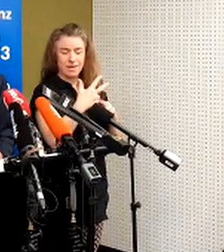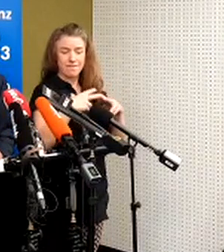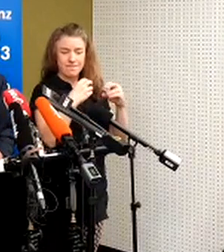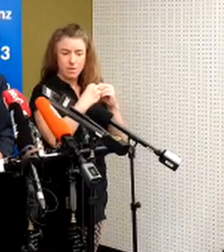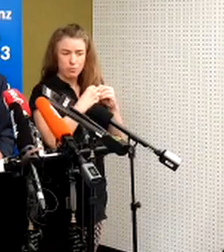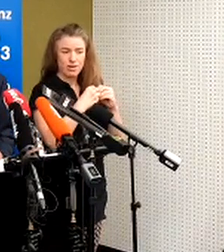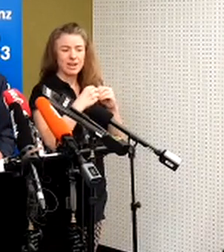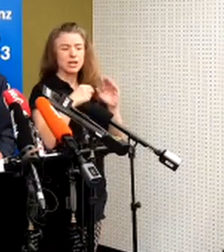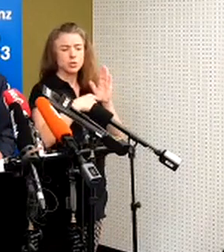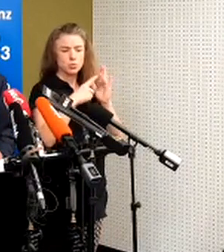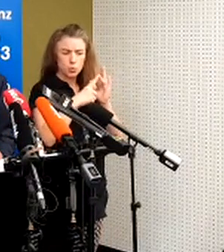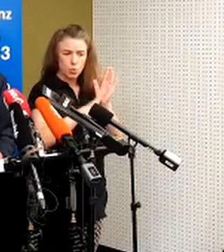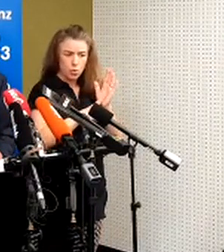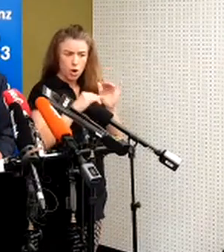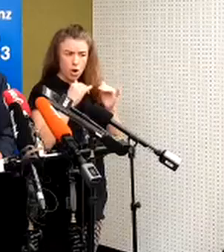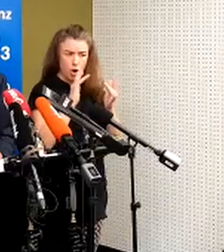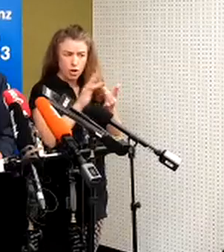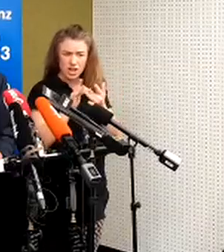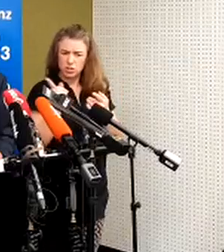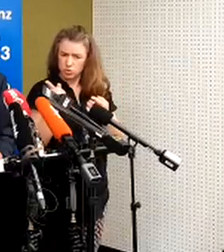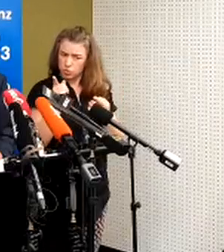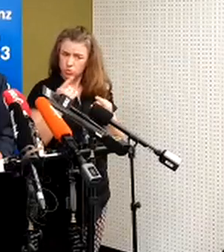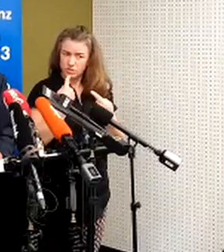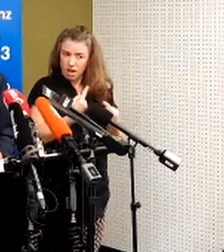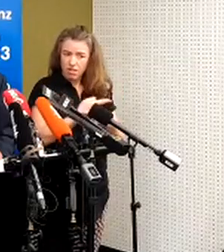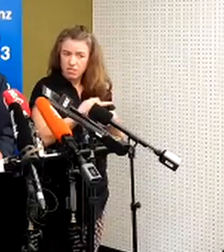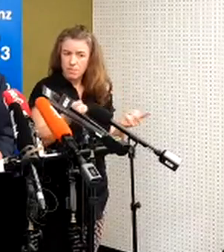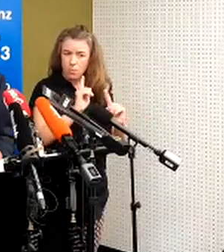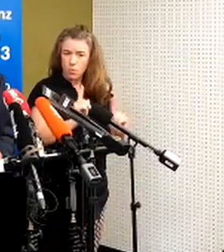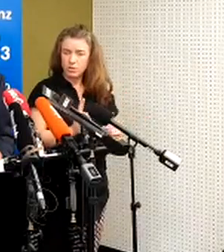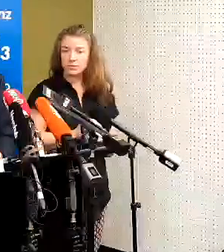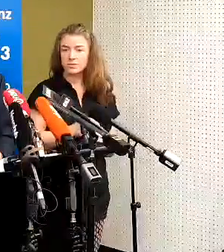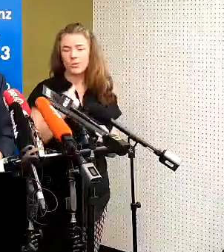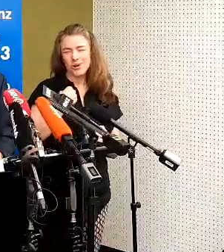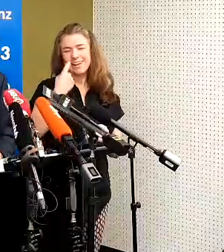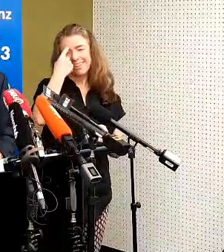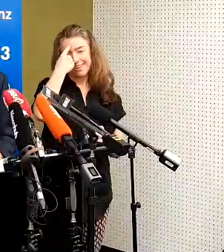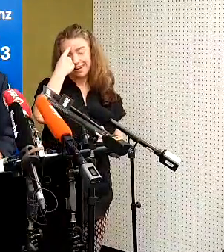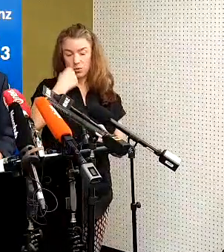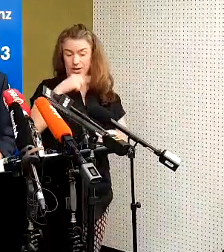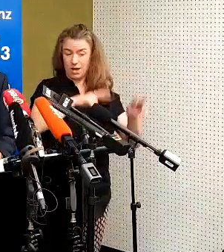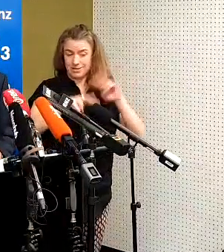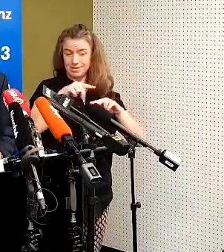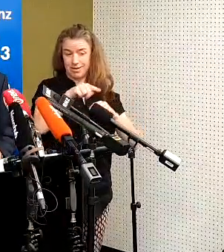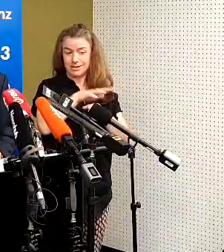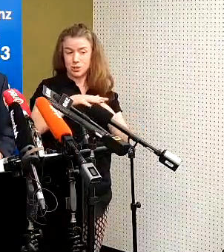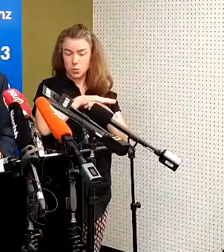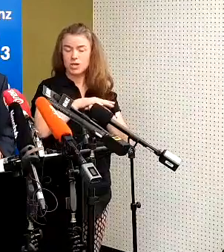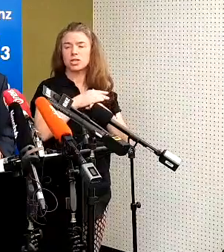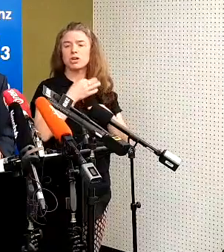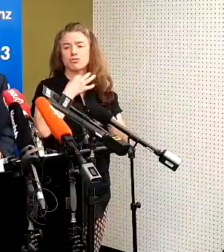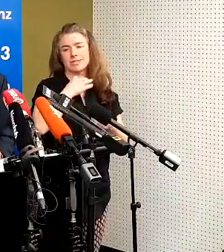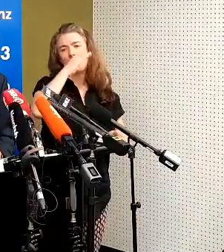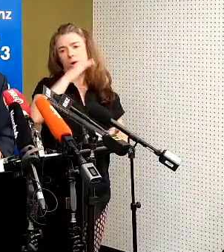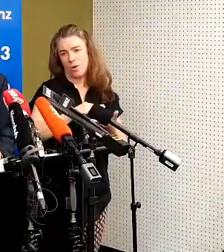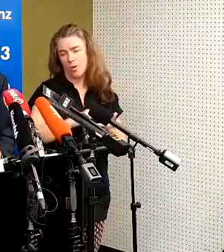calling, and should they be concerned? Yeah. So our assessment is that the risk is low, and that the people